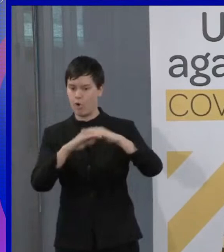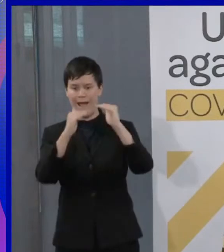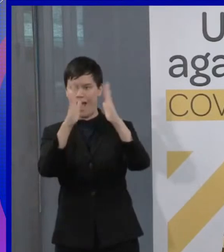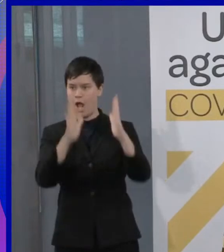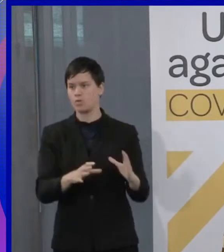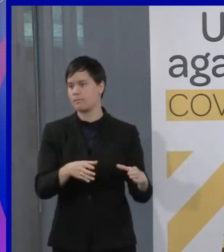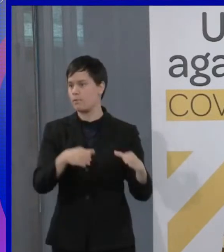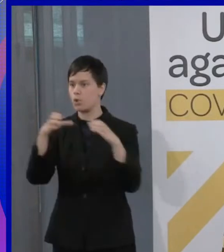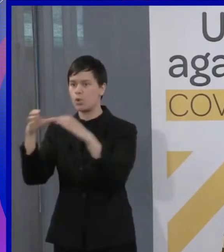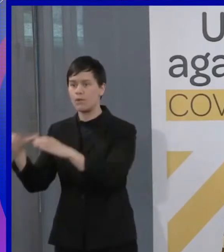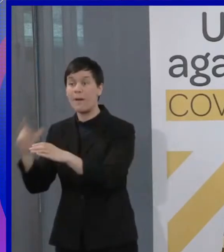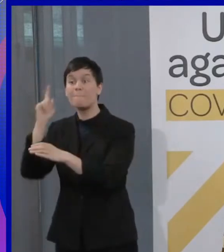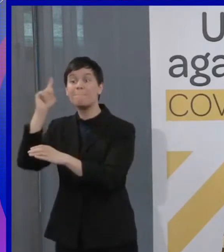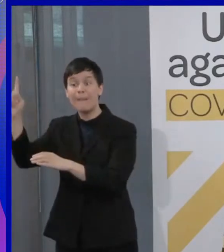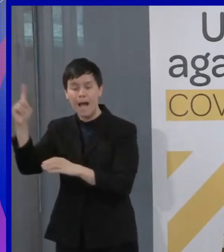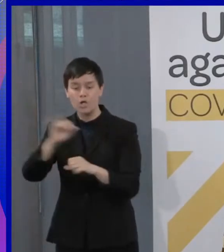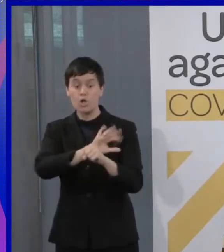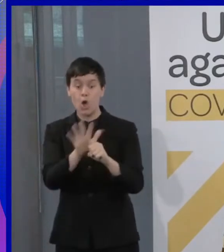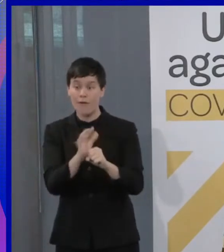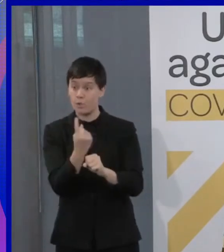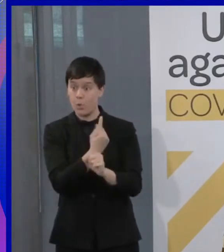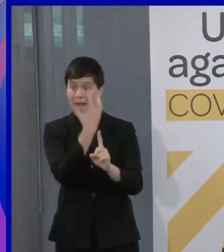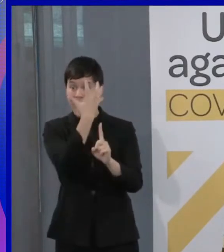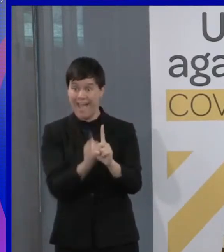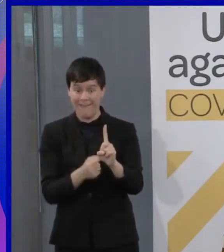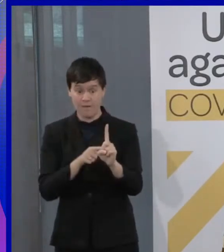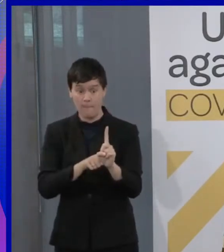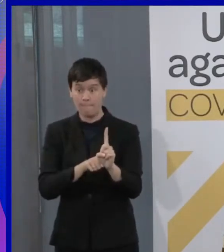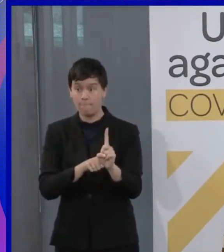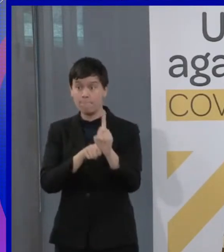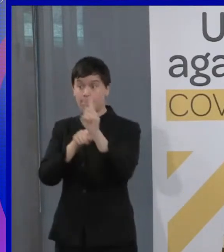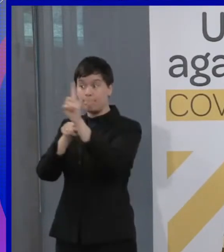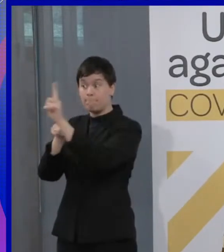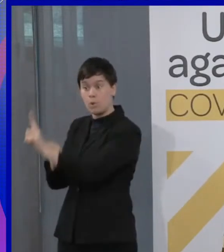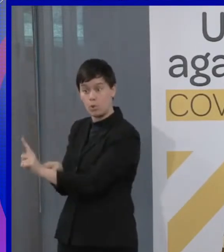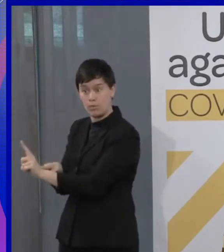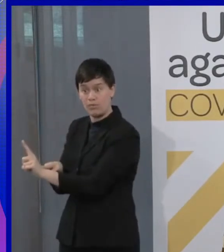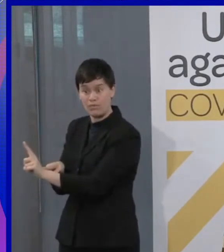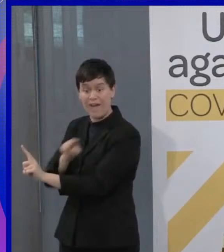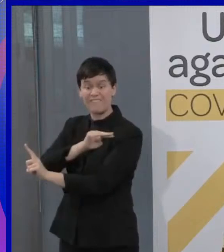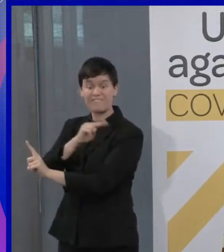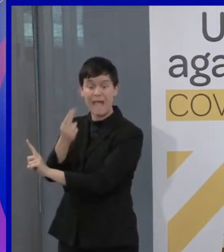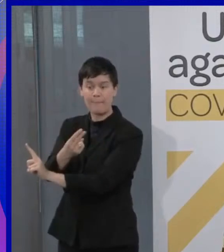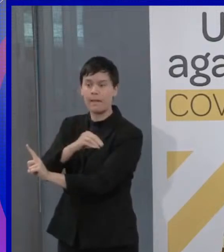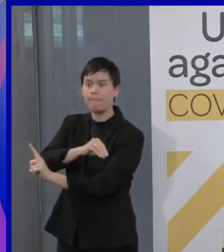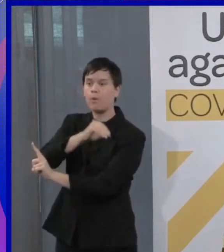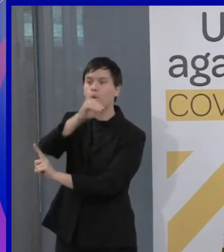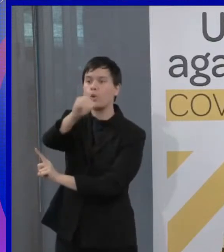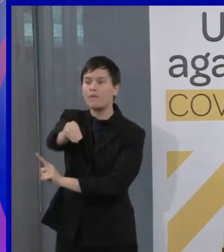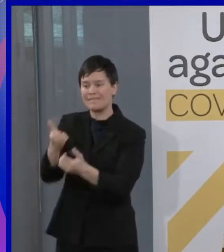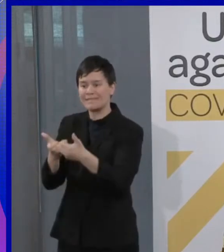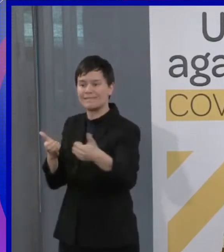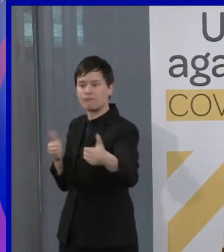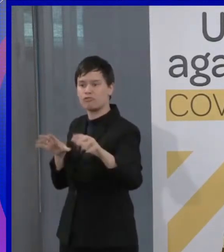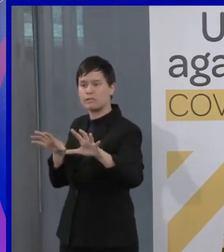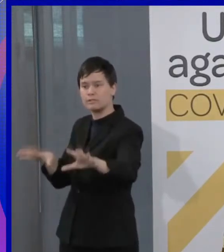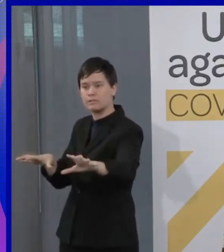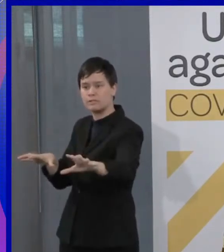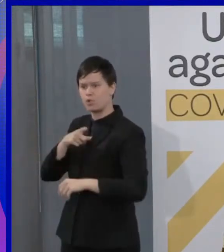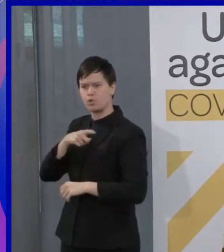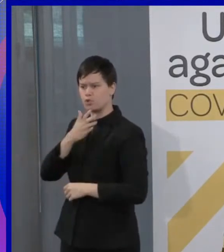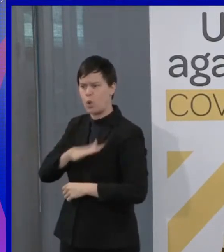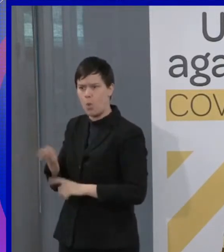of passing it on to other household family members or other household members. So that's why we see, so some of those will be just individual